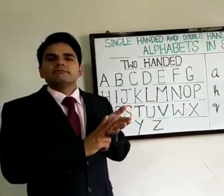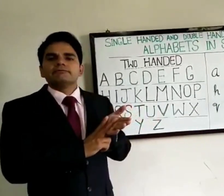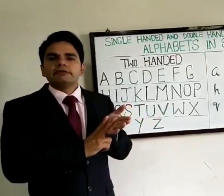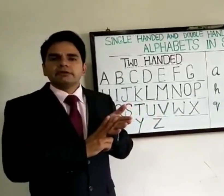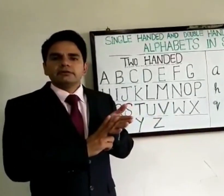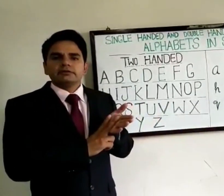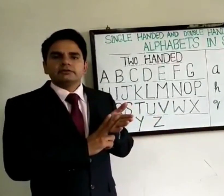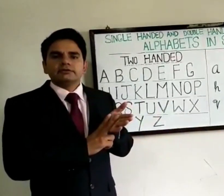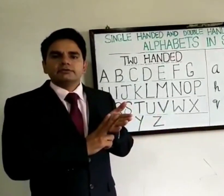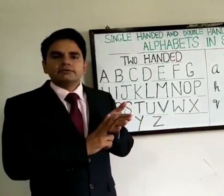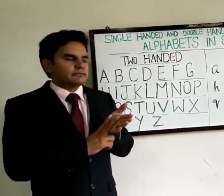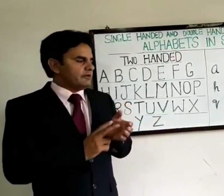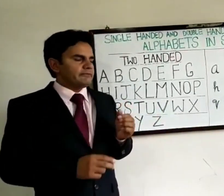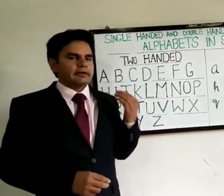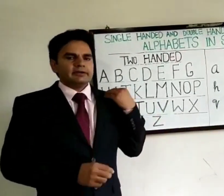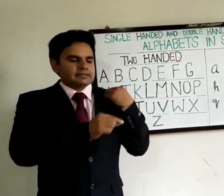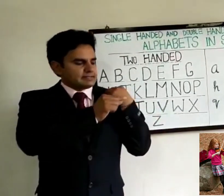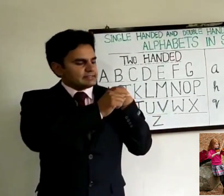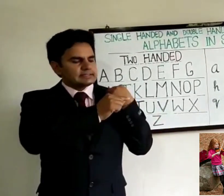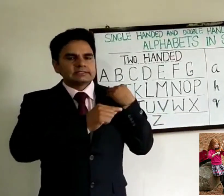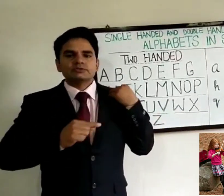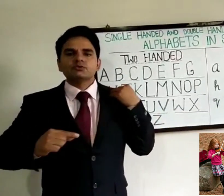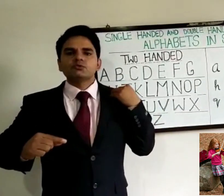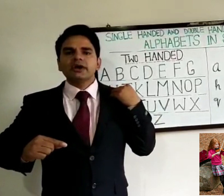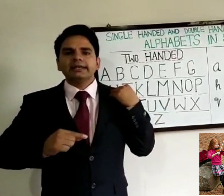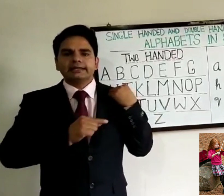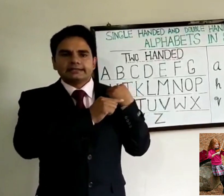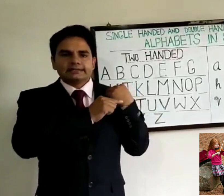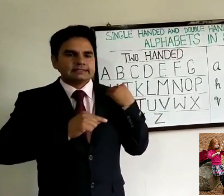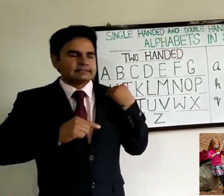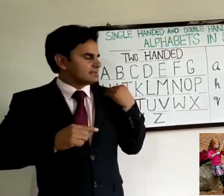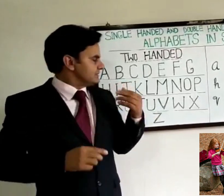V. V for violin.